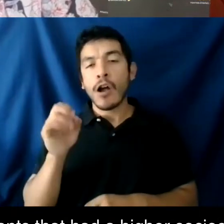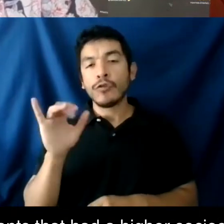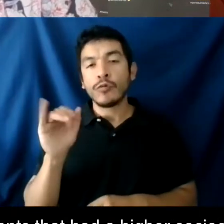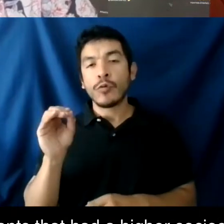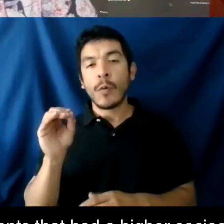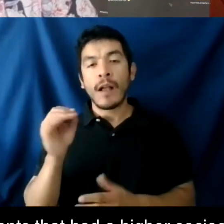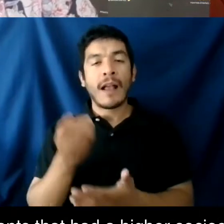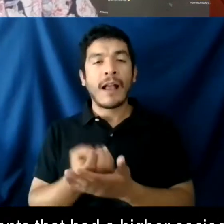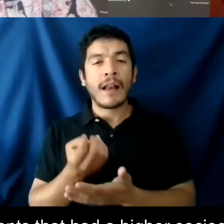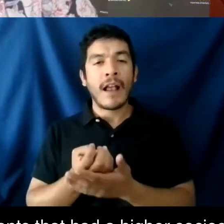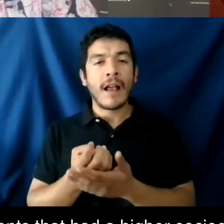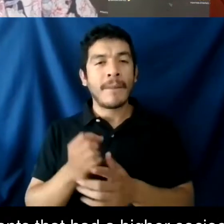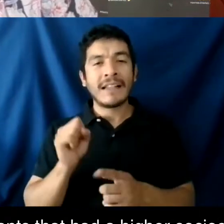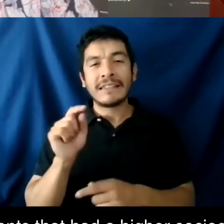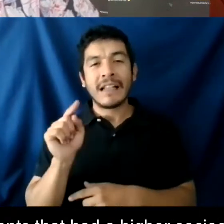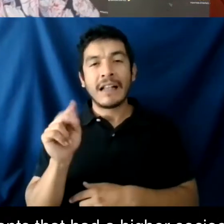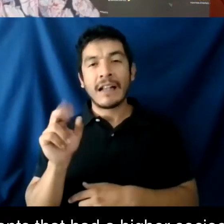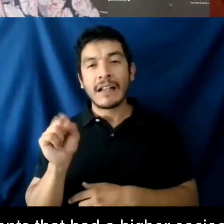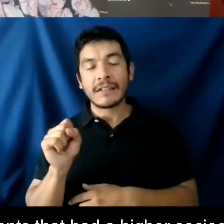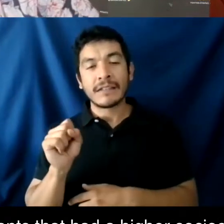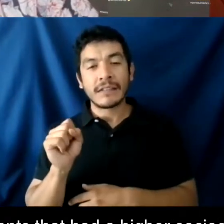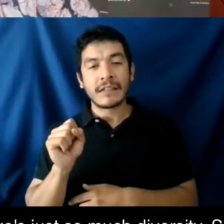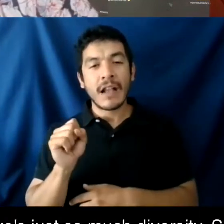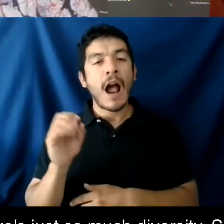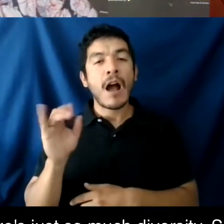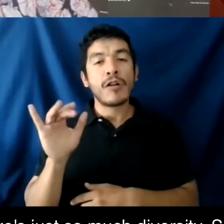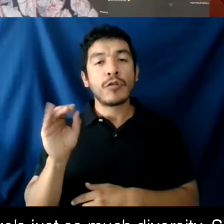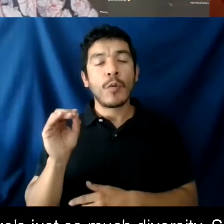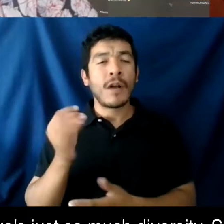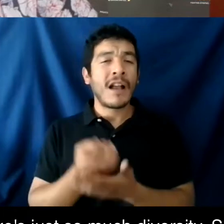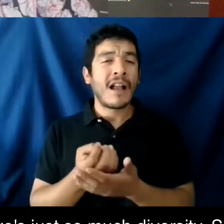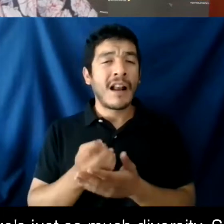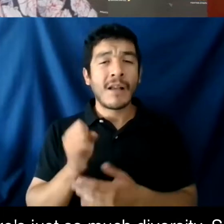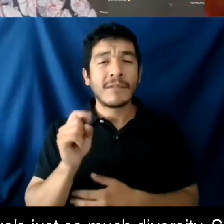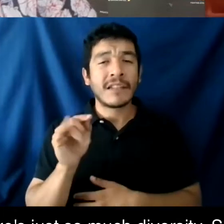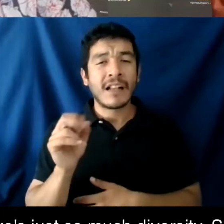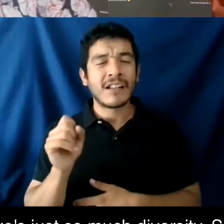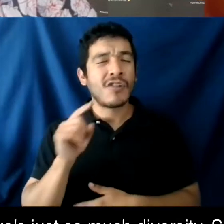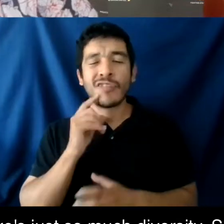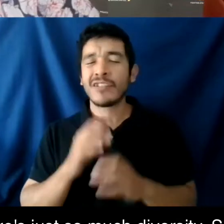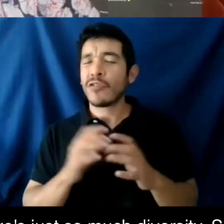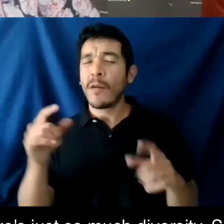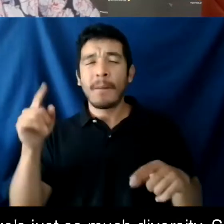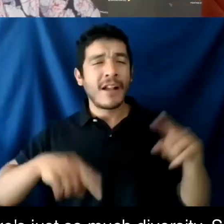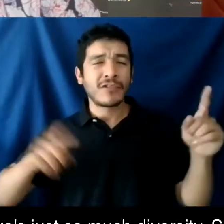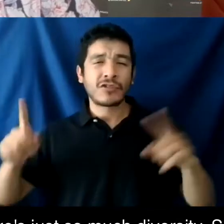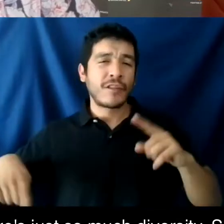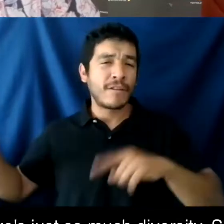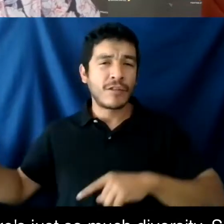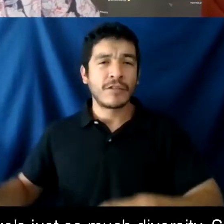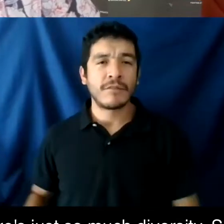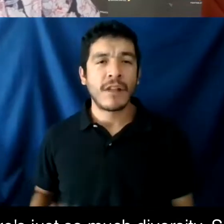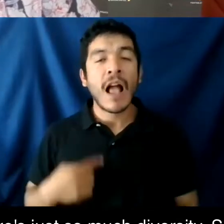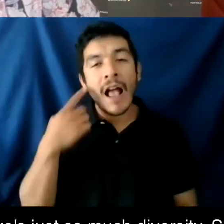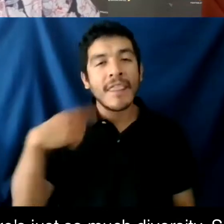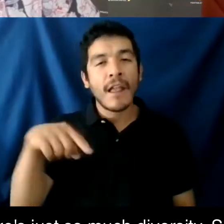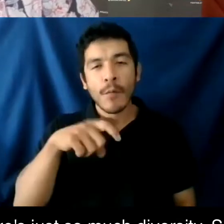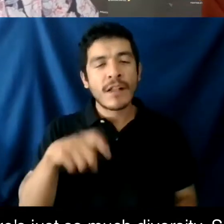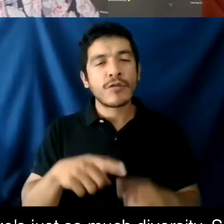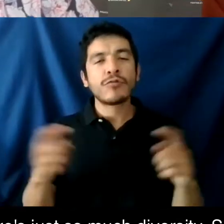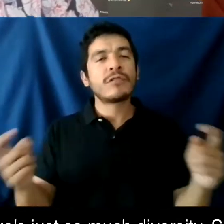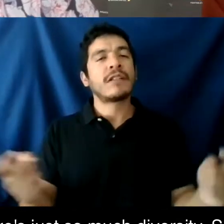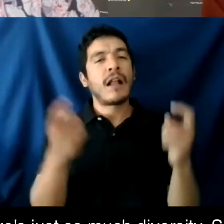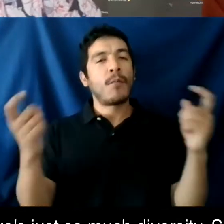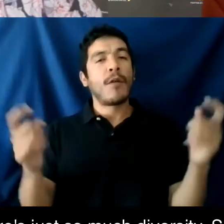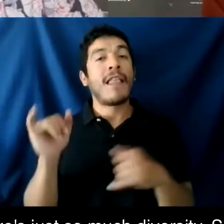lower socioeconomic status, I mean, there's just so much diversity. So I think we need to celebrate that